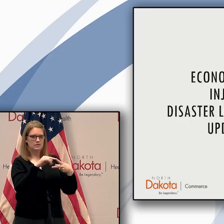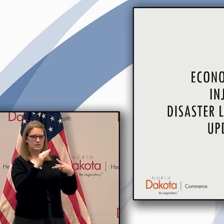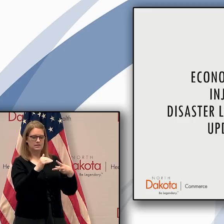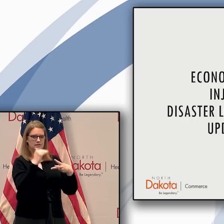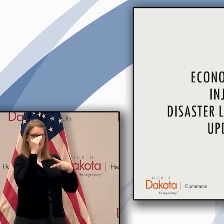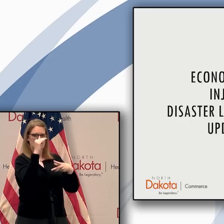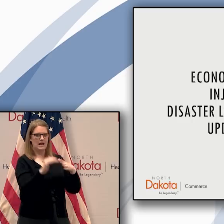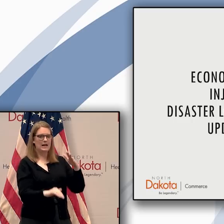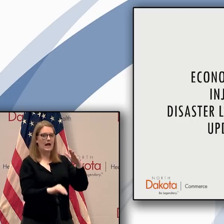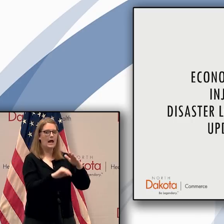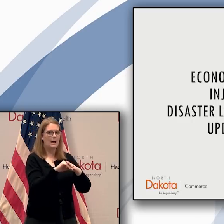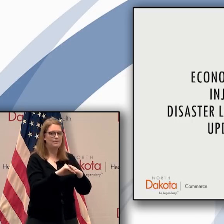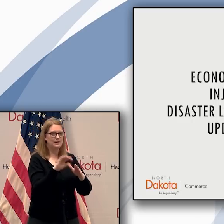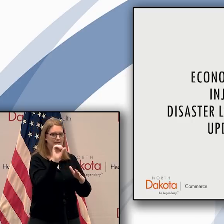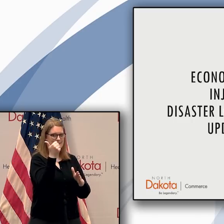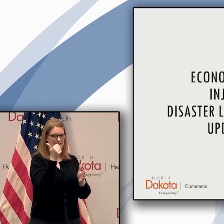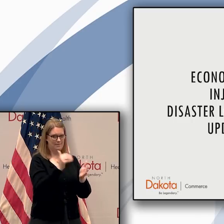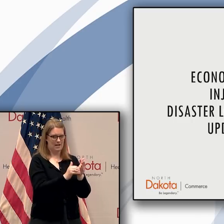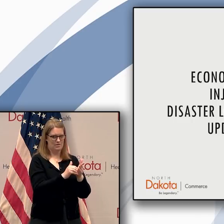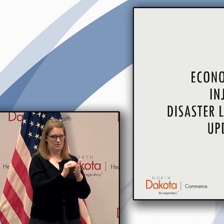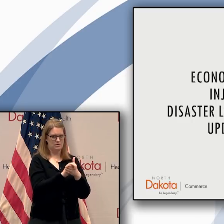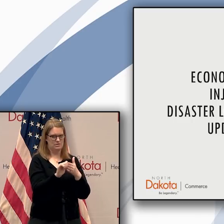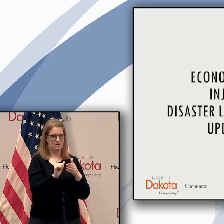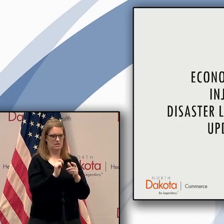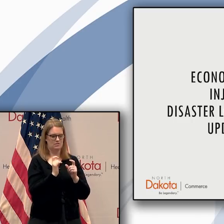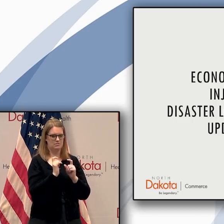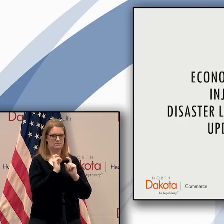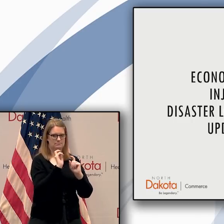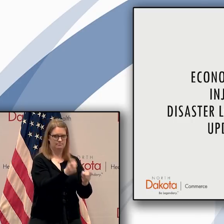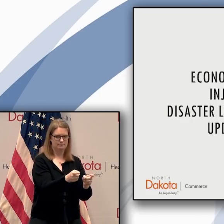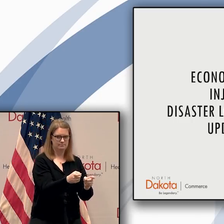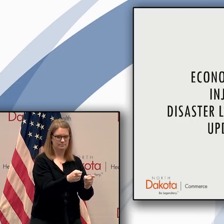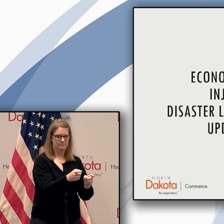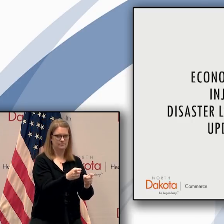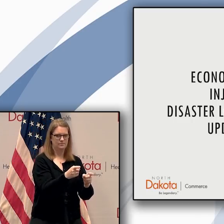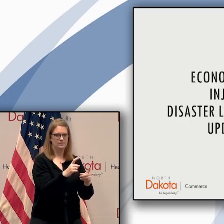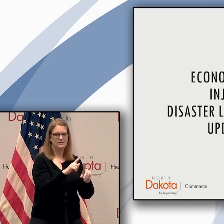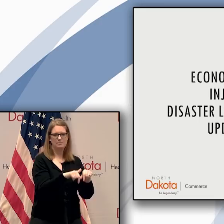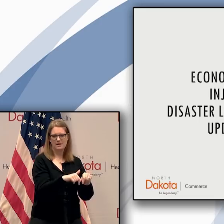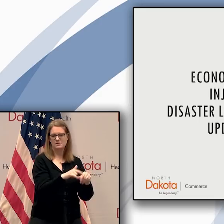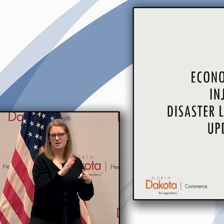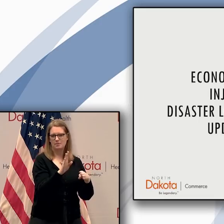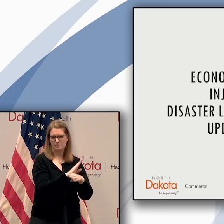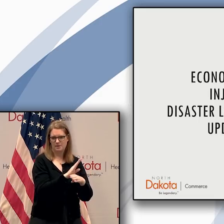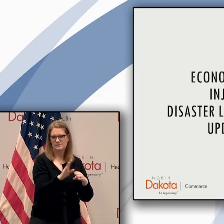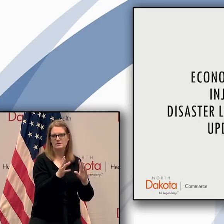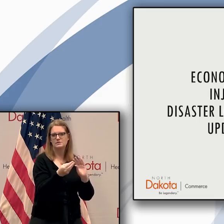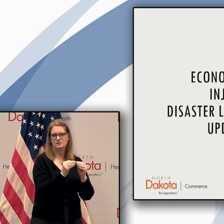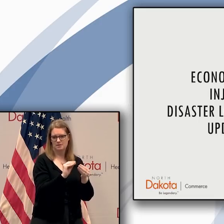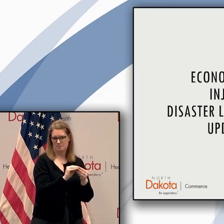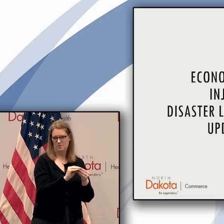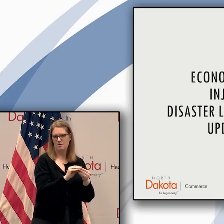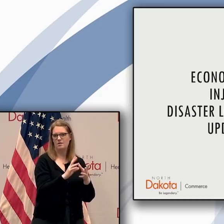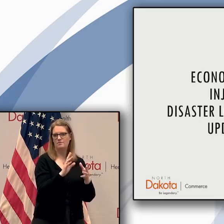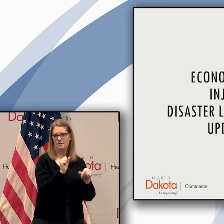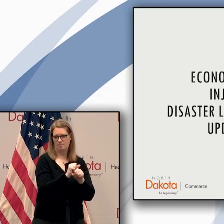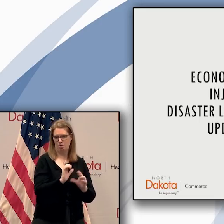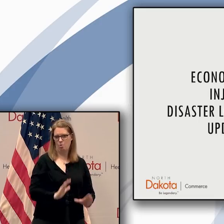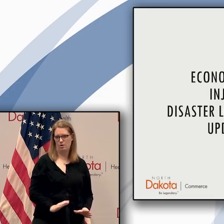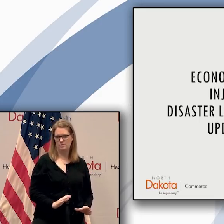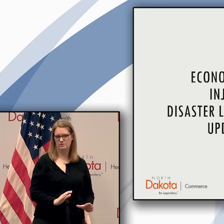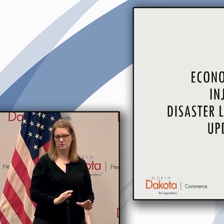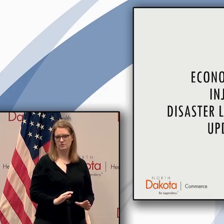up to $10,000 advance, which depends on the business's number of full-time equivalent employees,